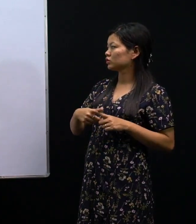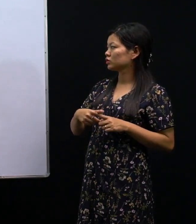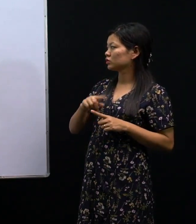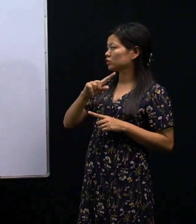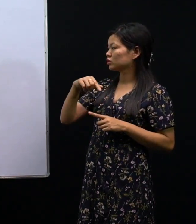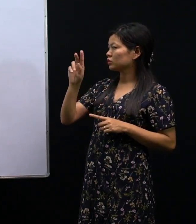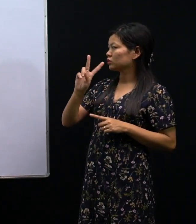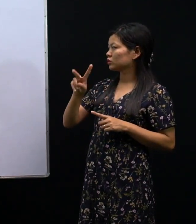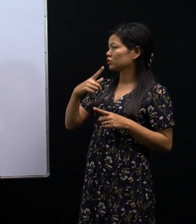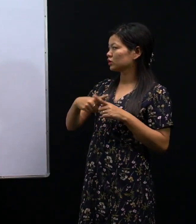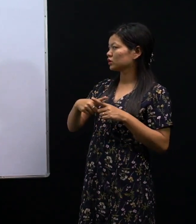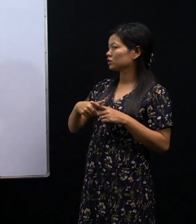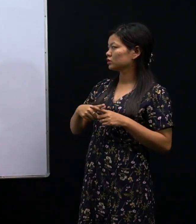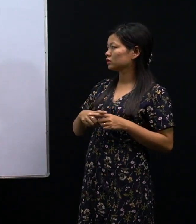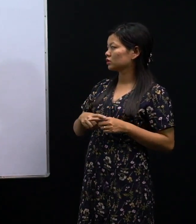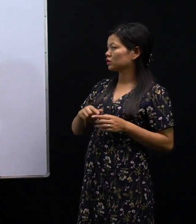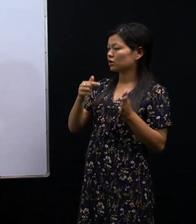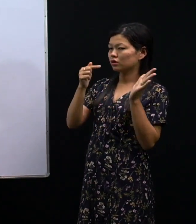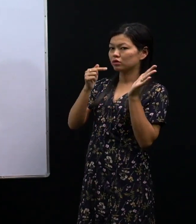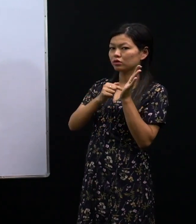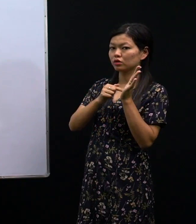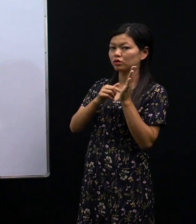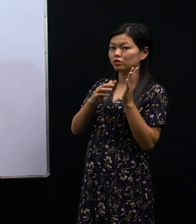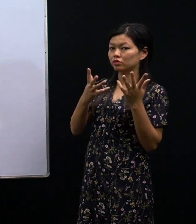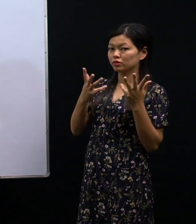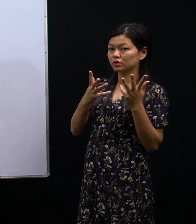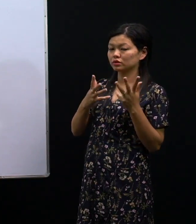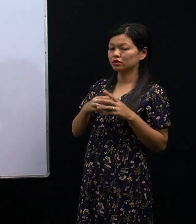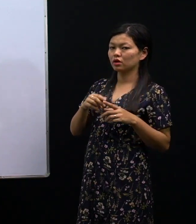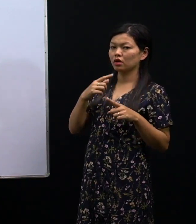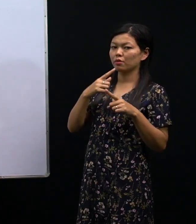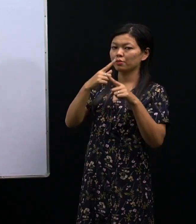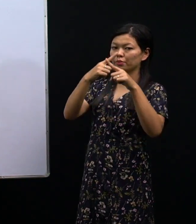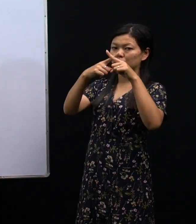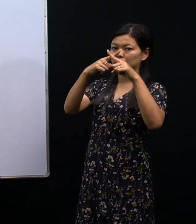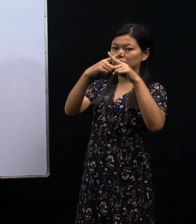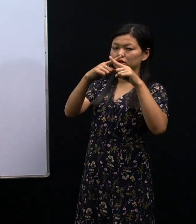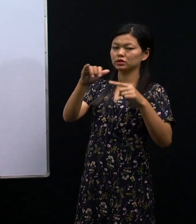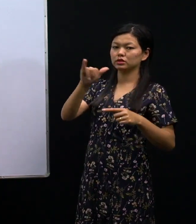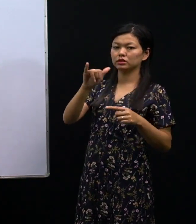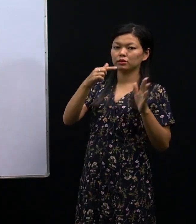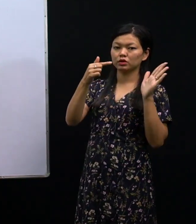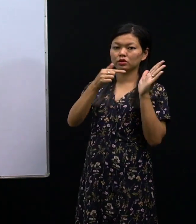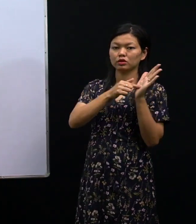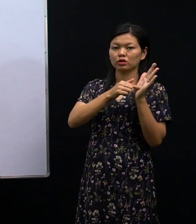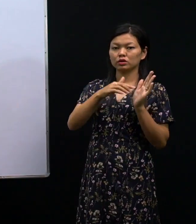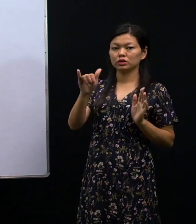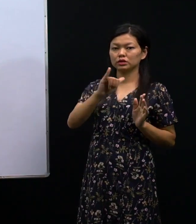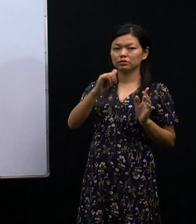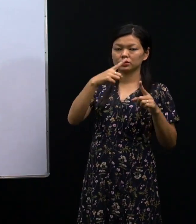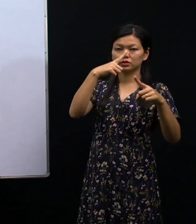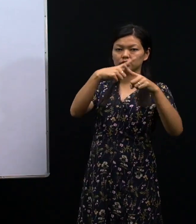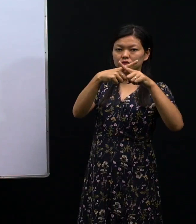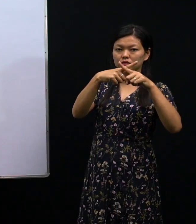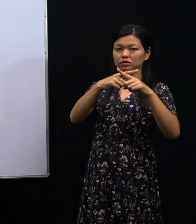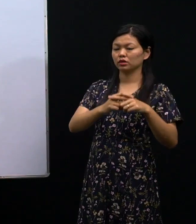2x. Now I am writing a dot. Dot also indicate a multiplication sign in higher classes. That's why you make it habit from